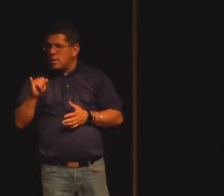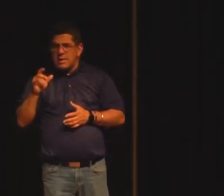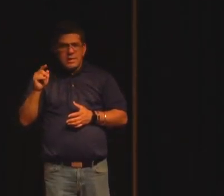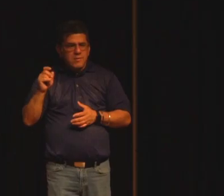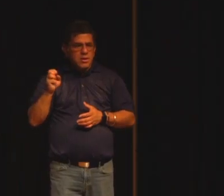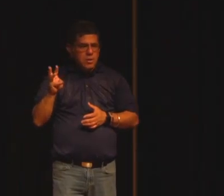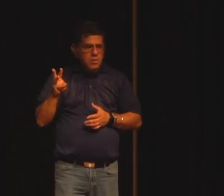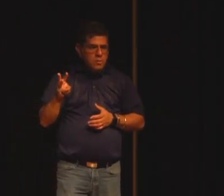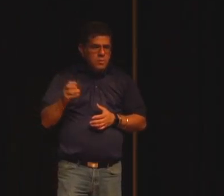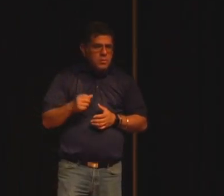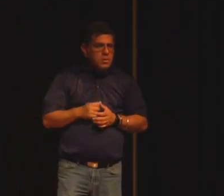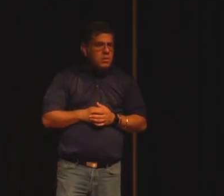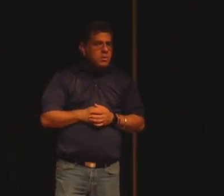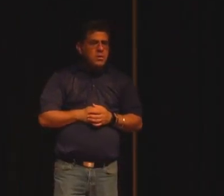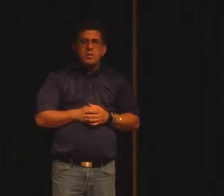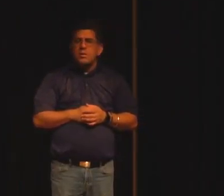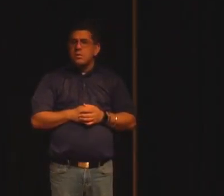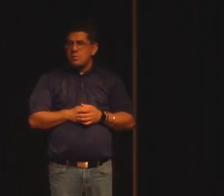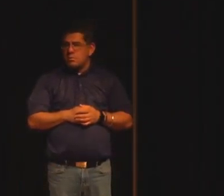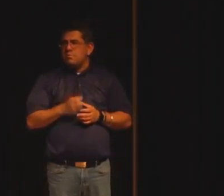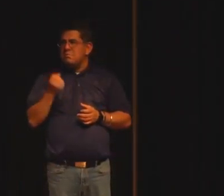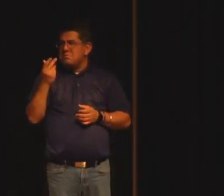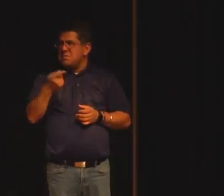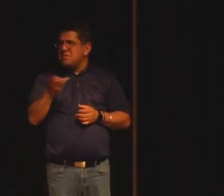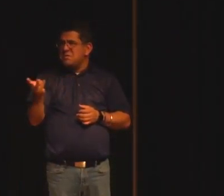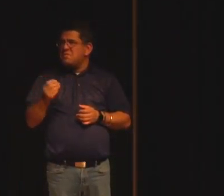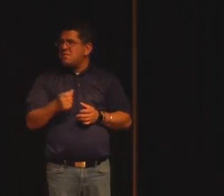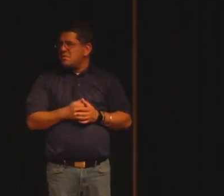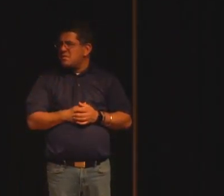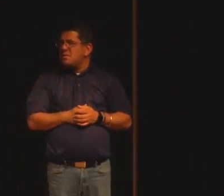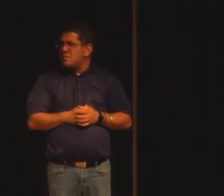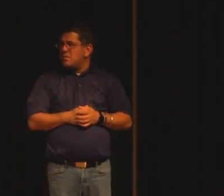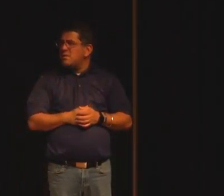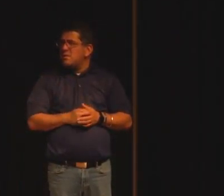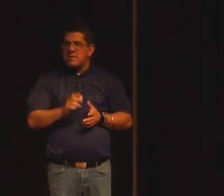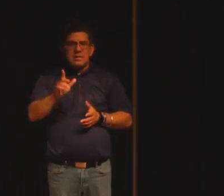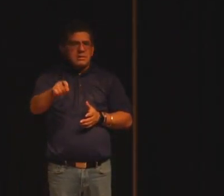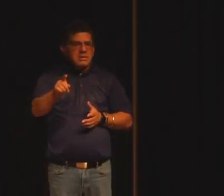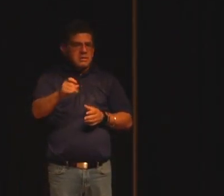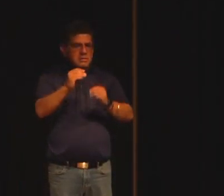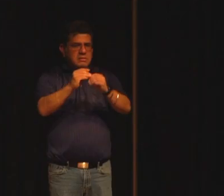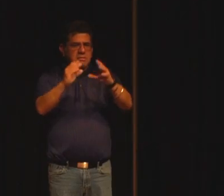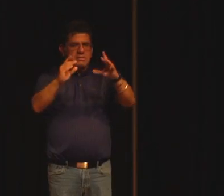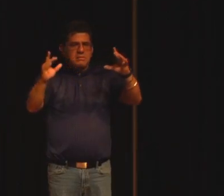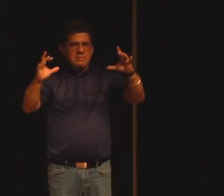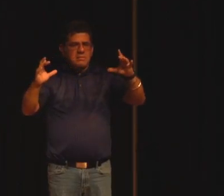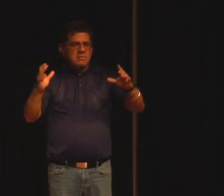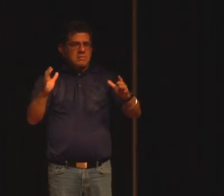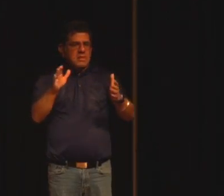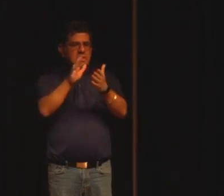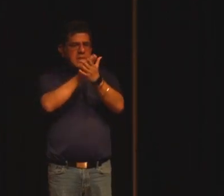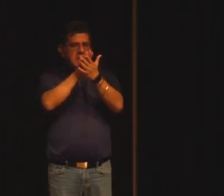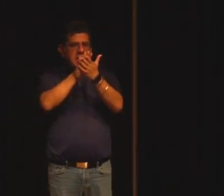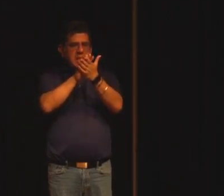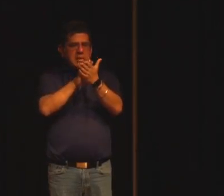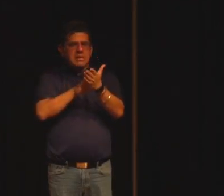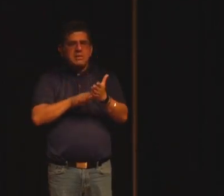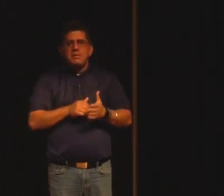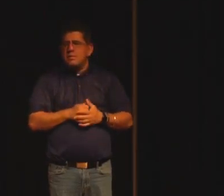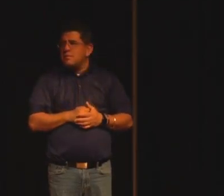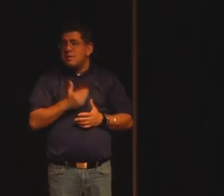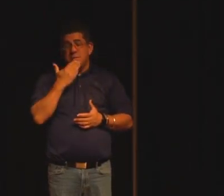show? Yeah, a good number of you. All right, magic technology. Hit that enhance button a few times. We'll clean up that image.